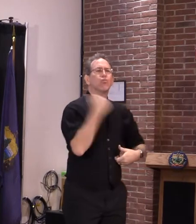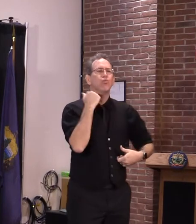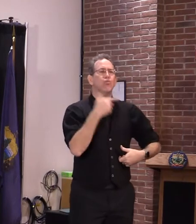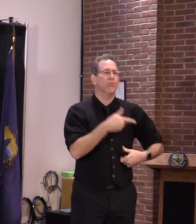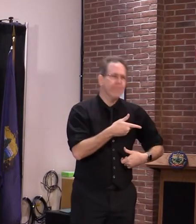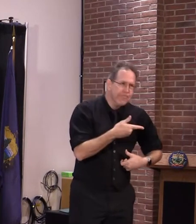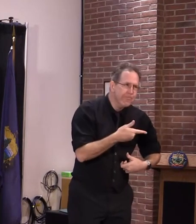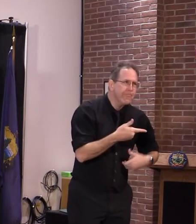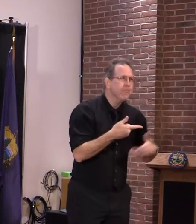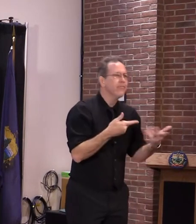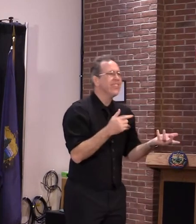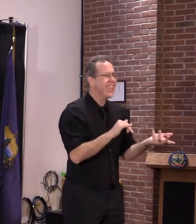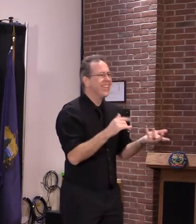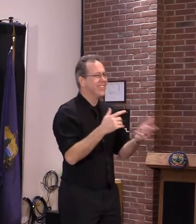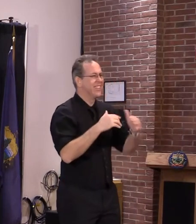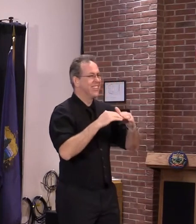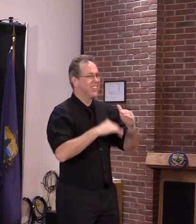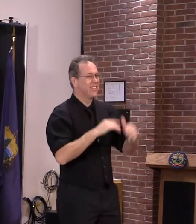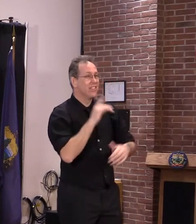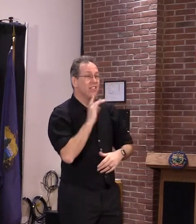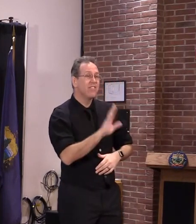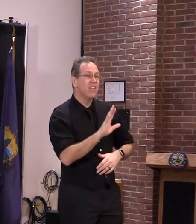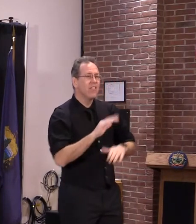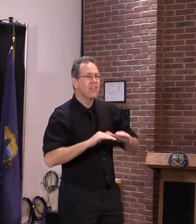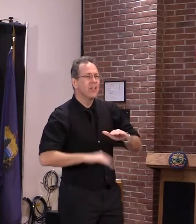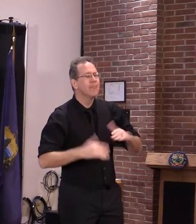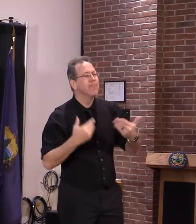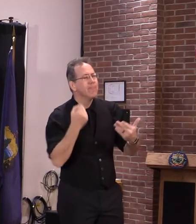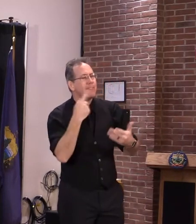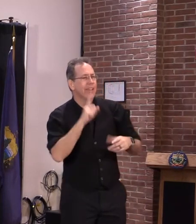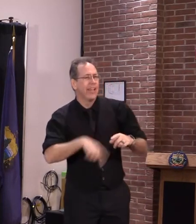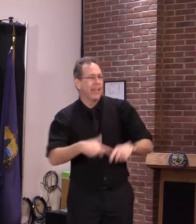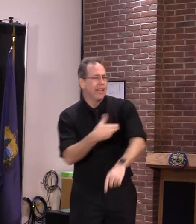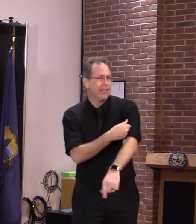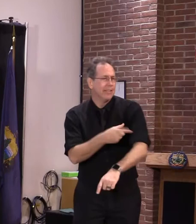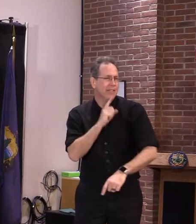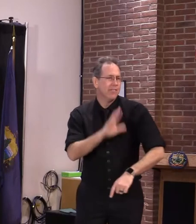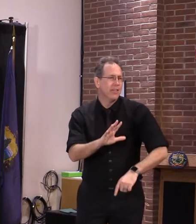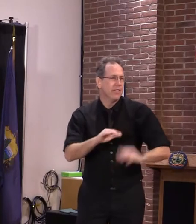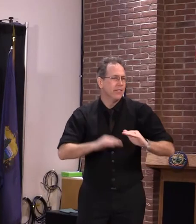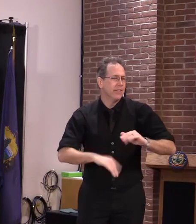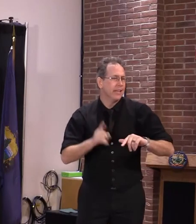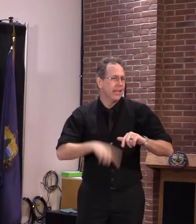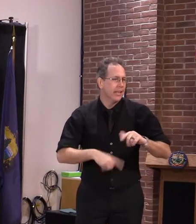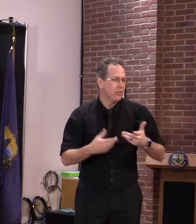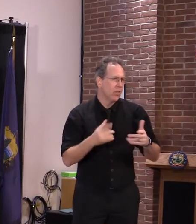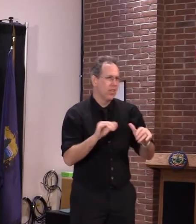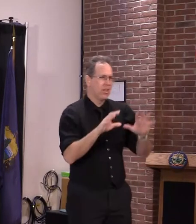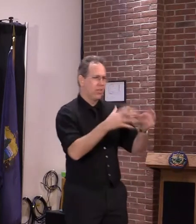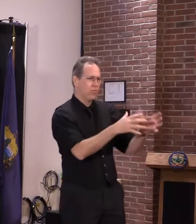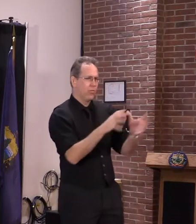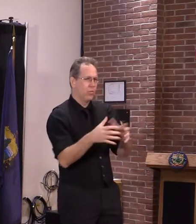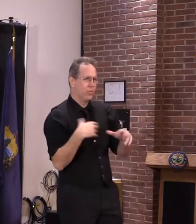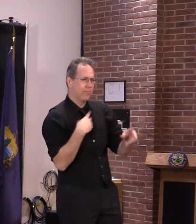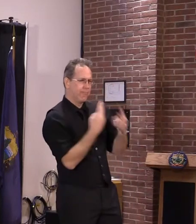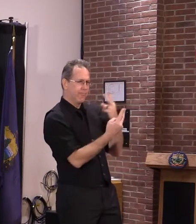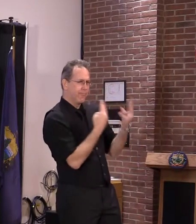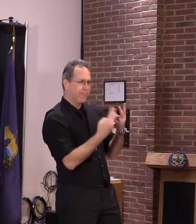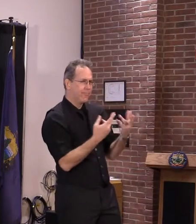you know, when you put those populations together, you get down to a pretty small number that probably hasn't either had natural immunity or